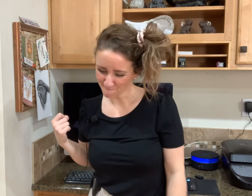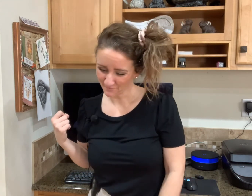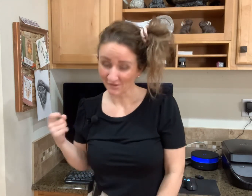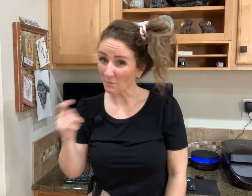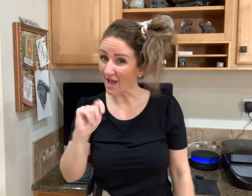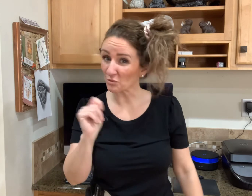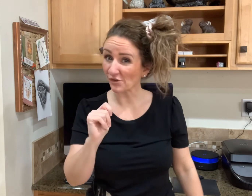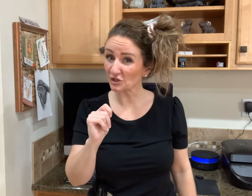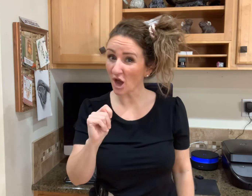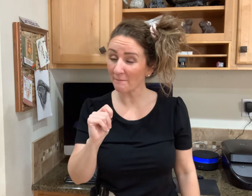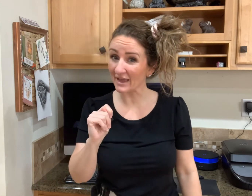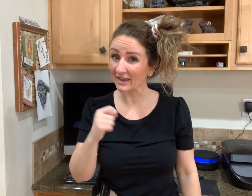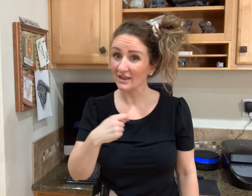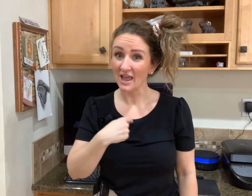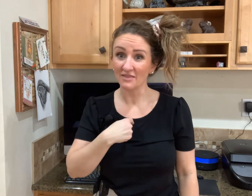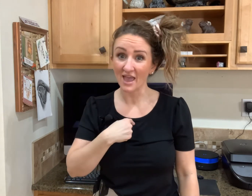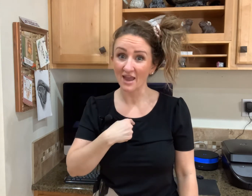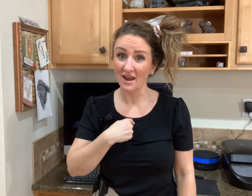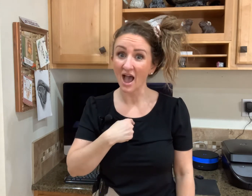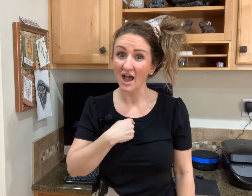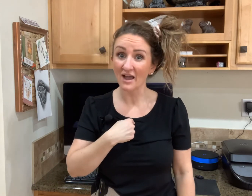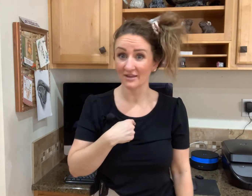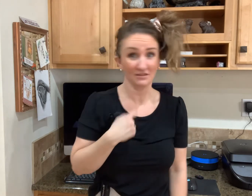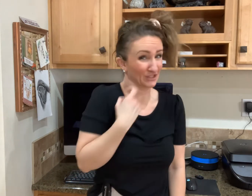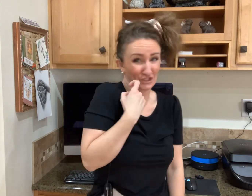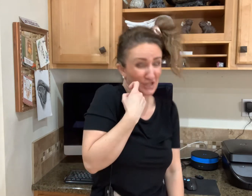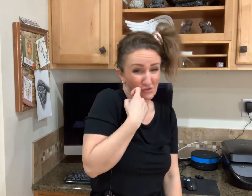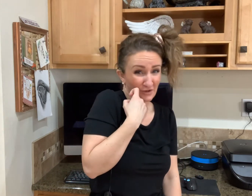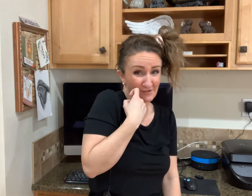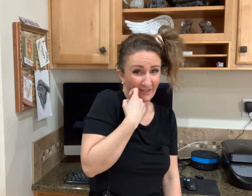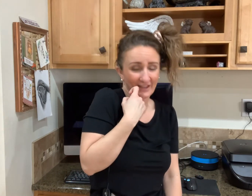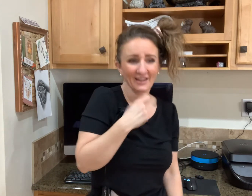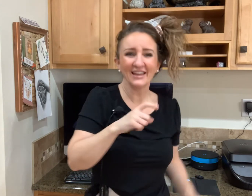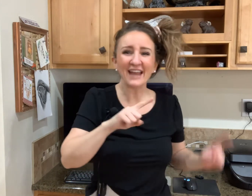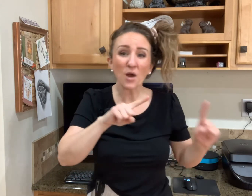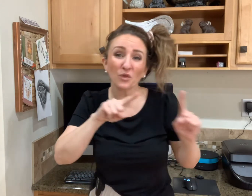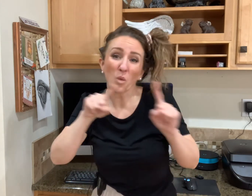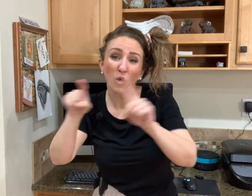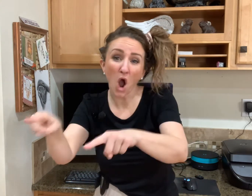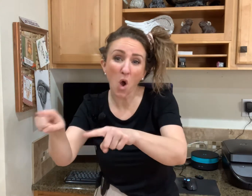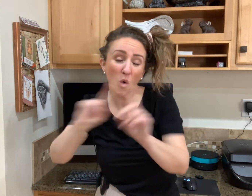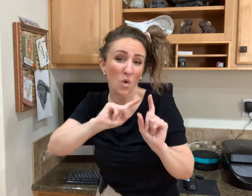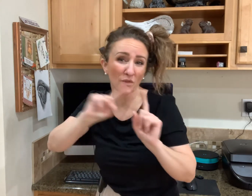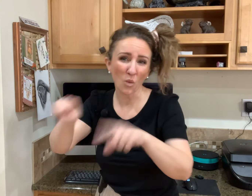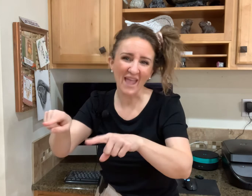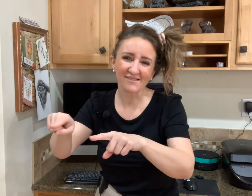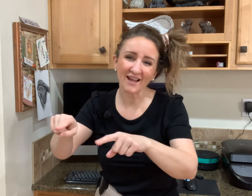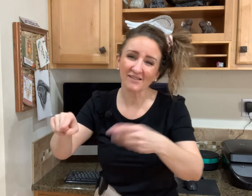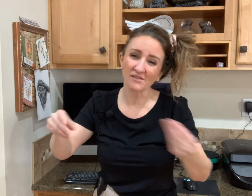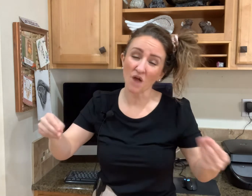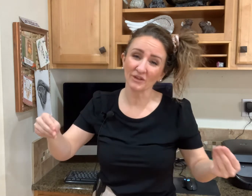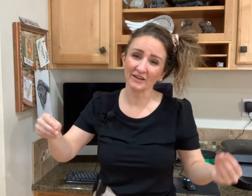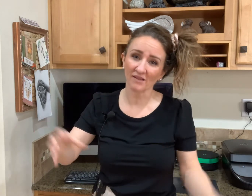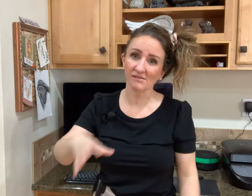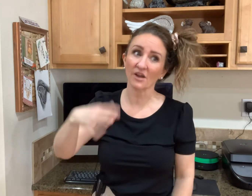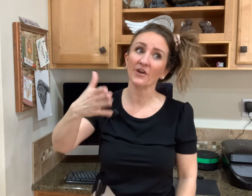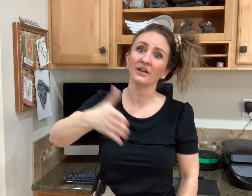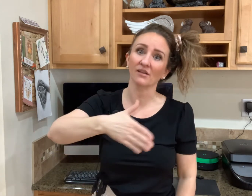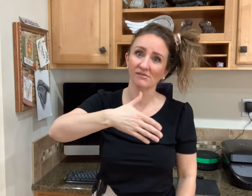So bathroom was our topic, and then I just recently. Now the go or the went sign is not really necessary because you